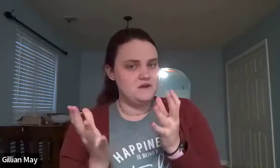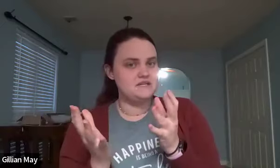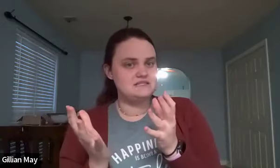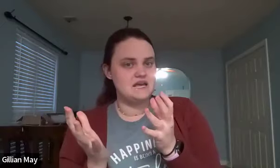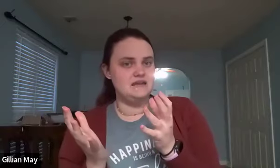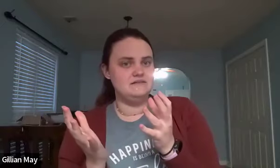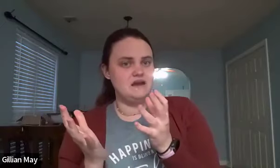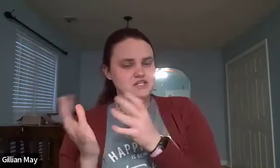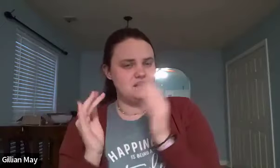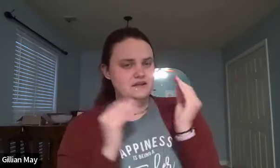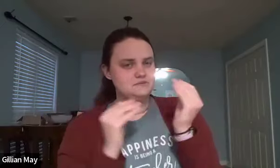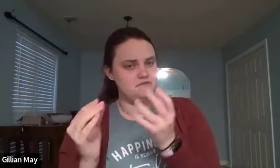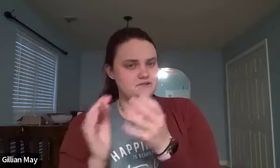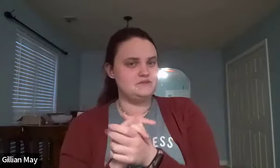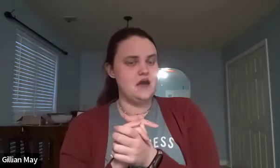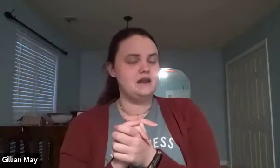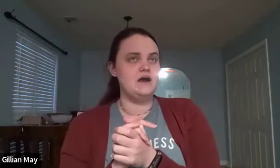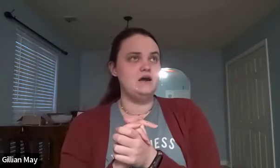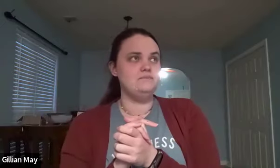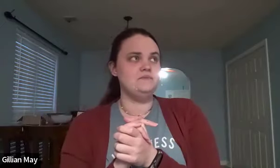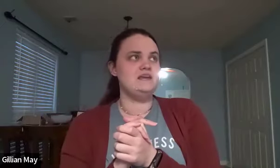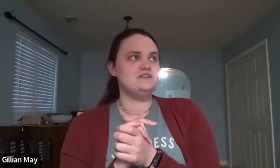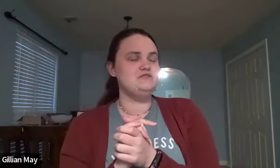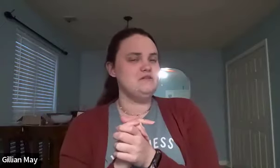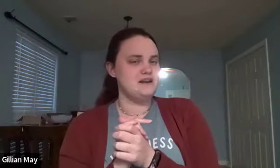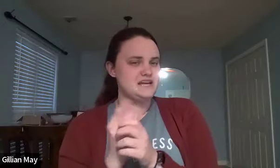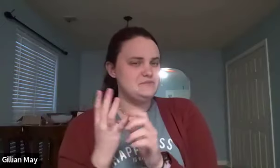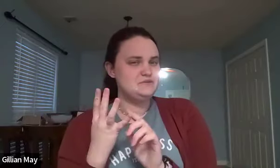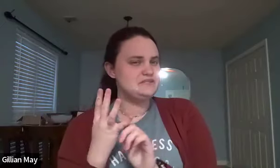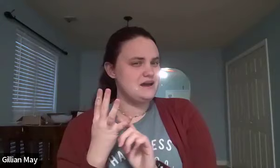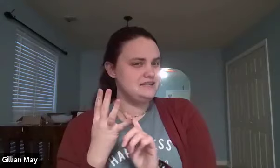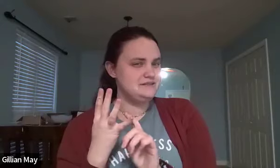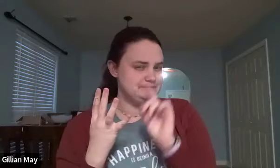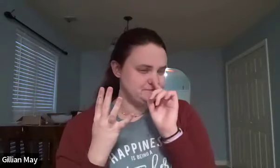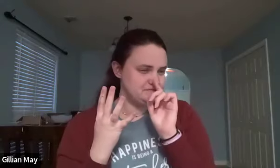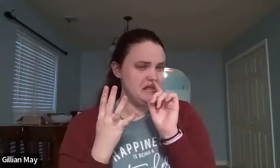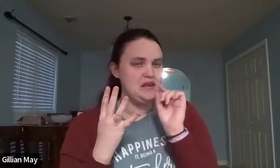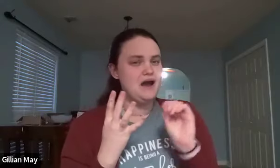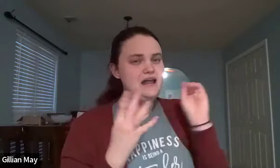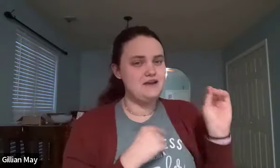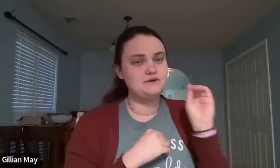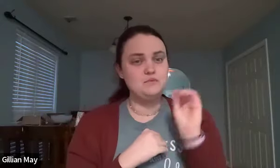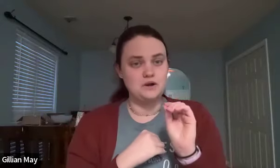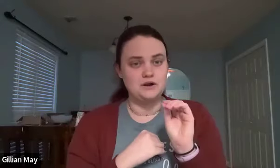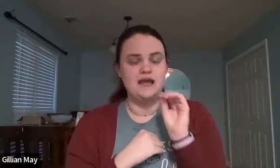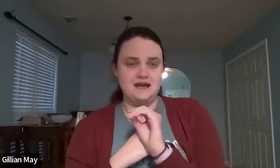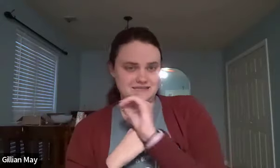being said, I just kind of like to preface with that. And also a lot of times with signs, not every word has a